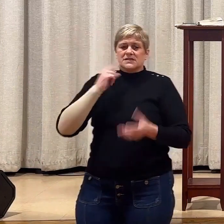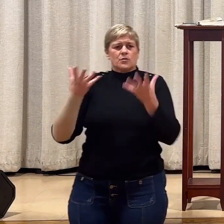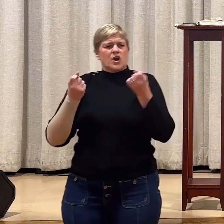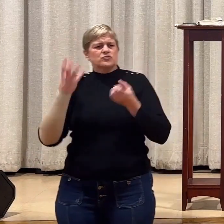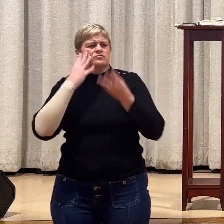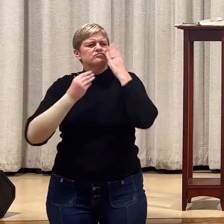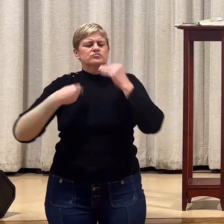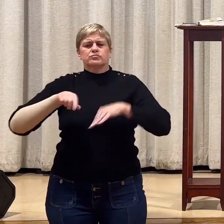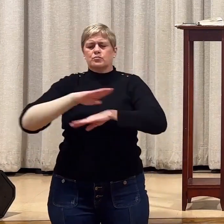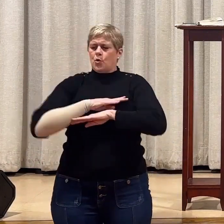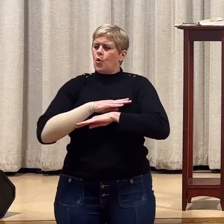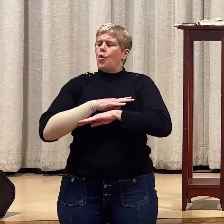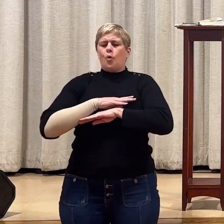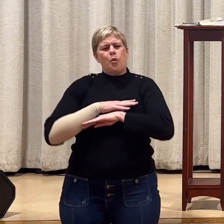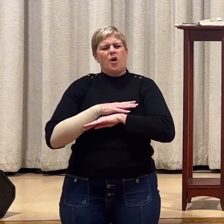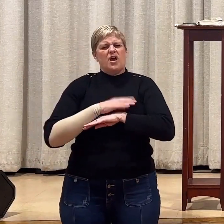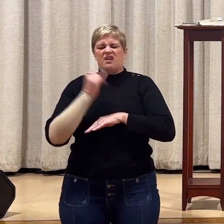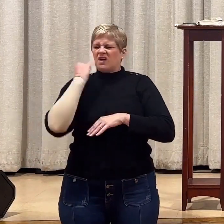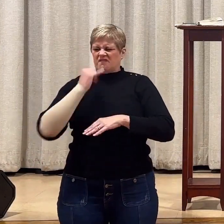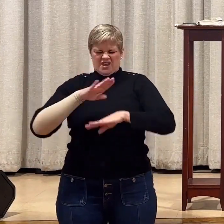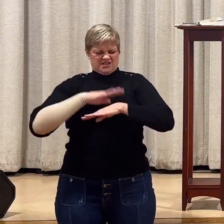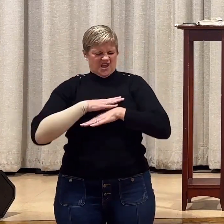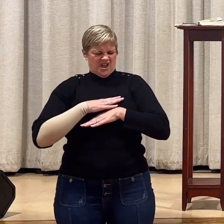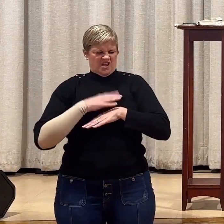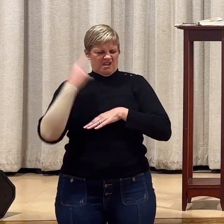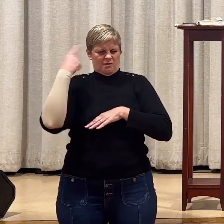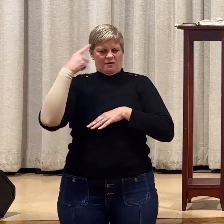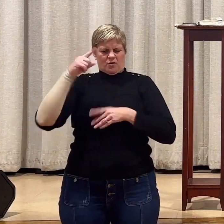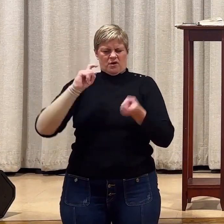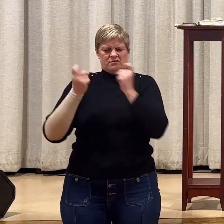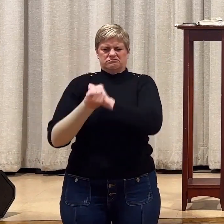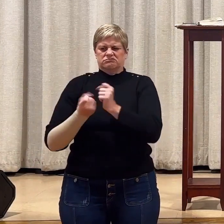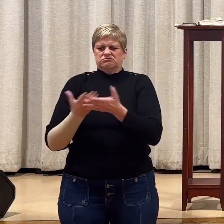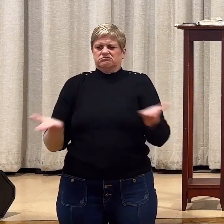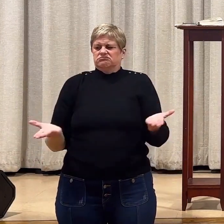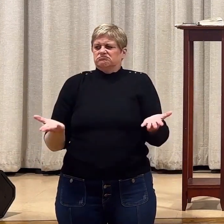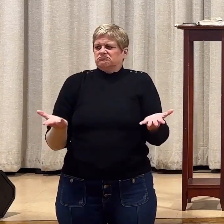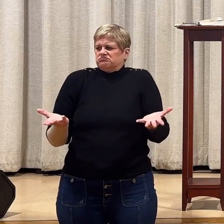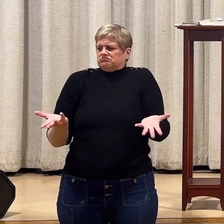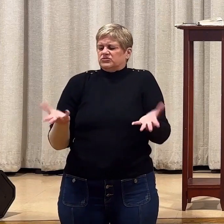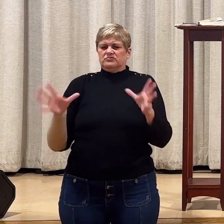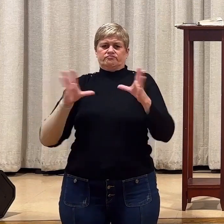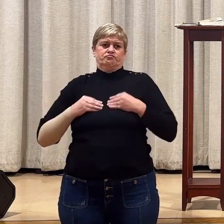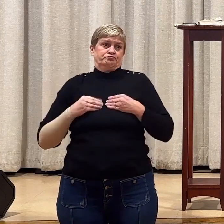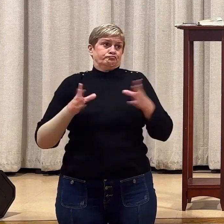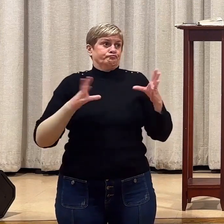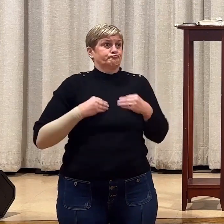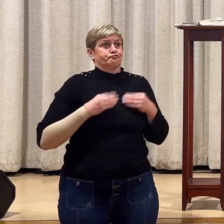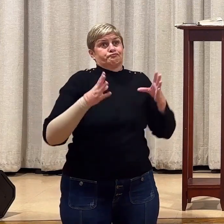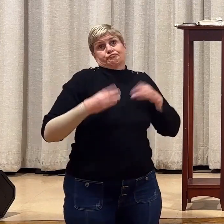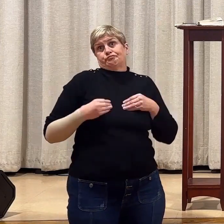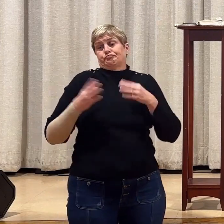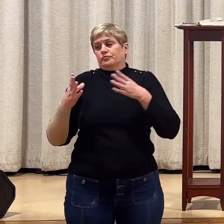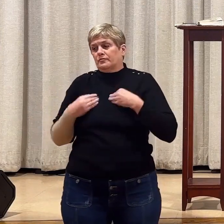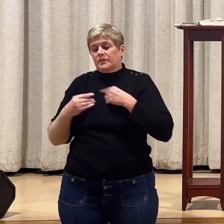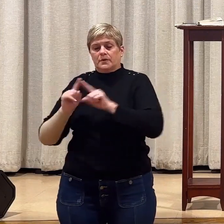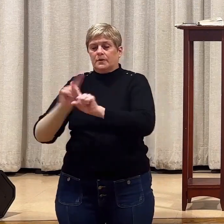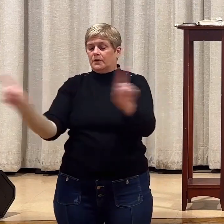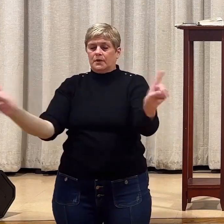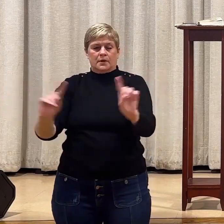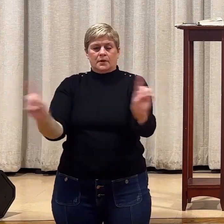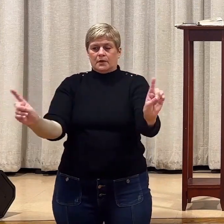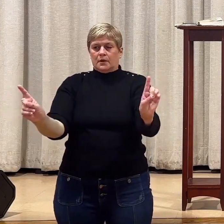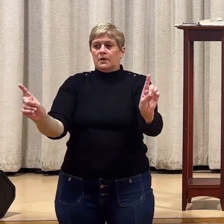a thought like, if I'm content, then why should I pray for things to change, right? Because I should just accept everything. So this is important to understand